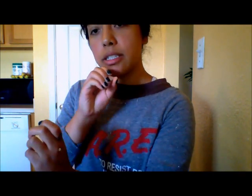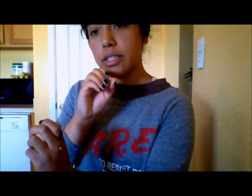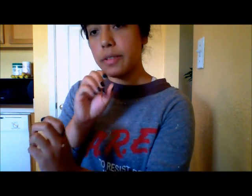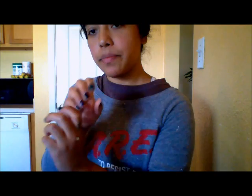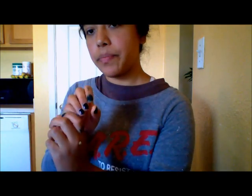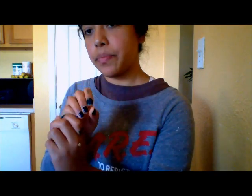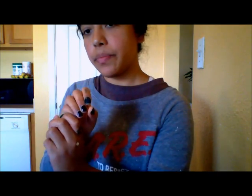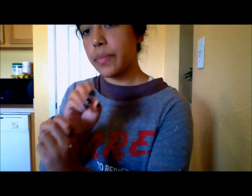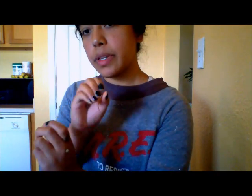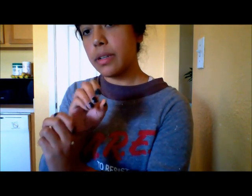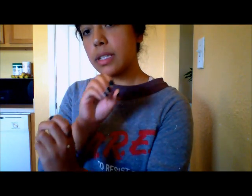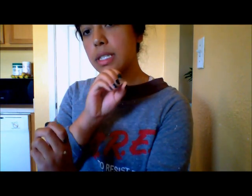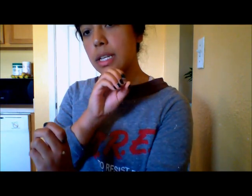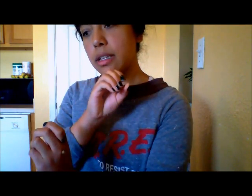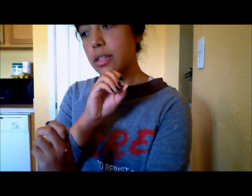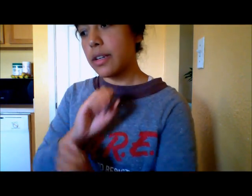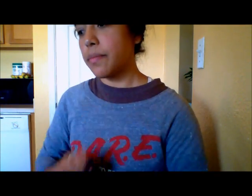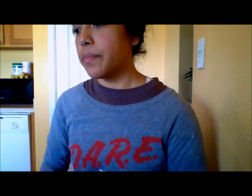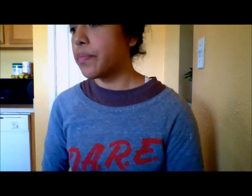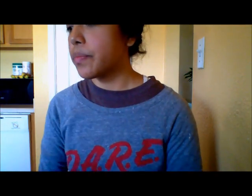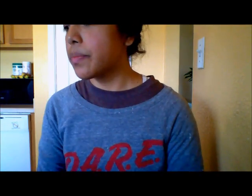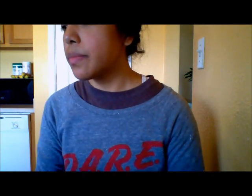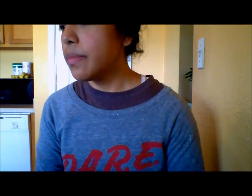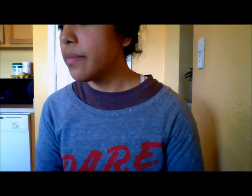Cylinder, cylinder.